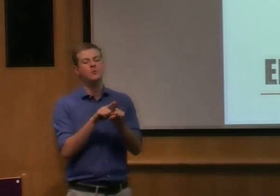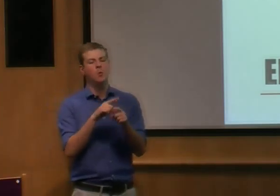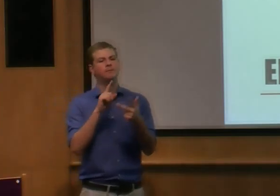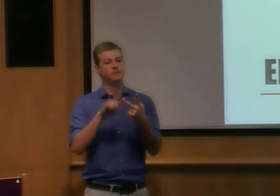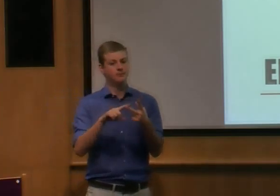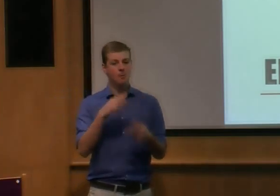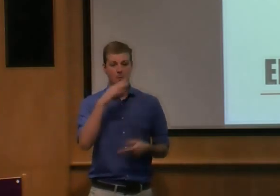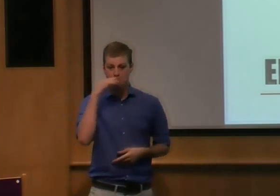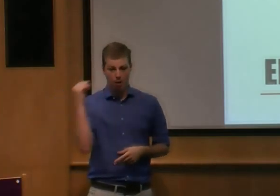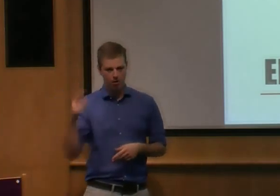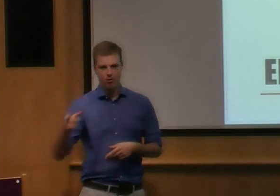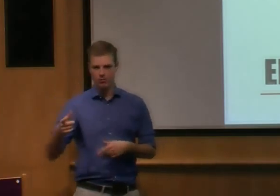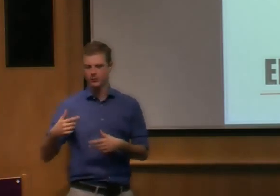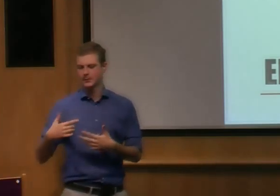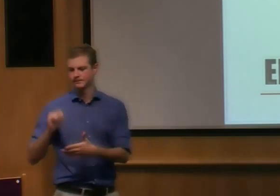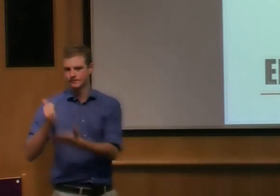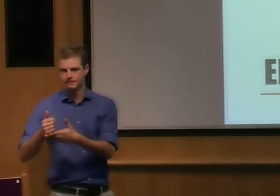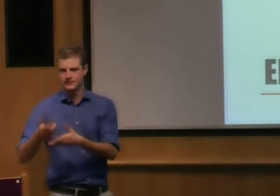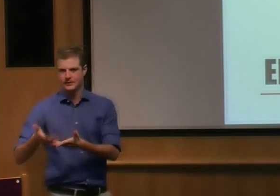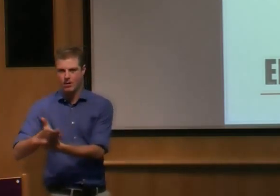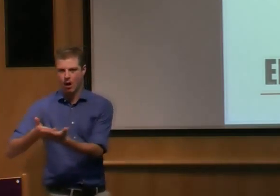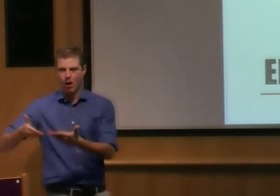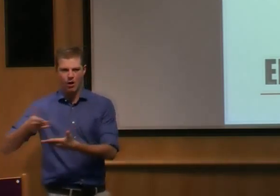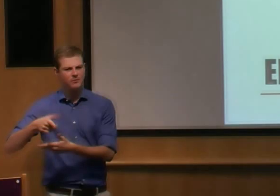in and help to help set up their own organisations.